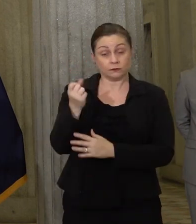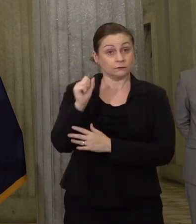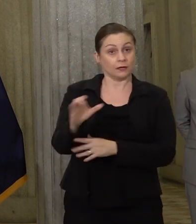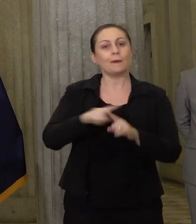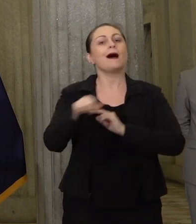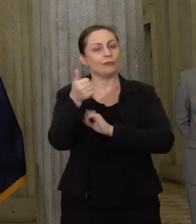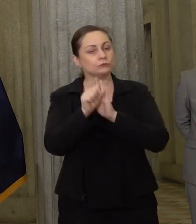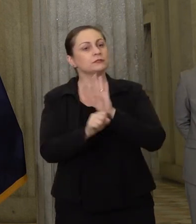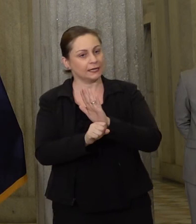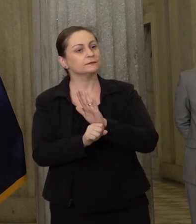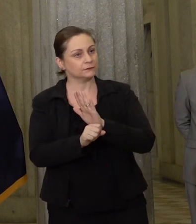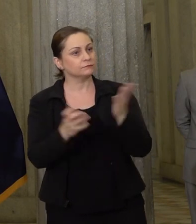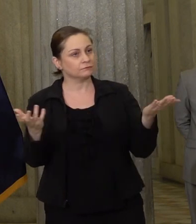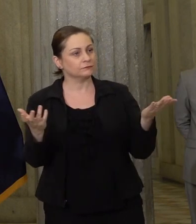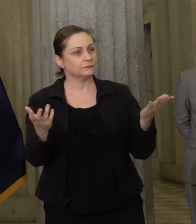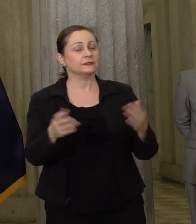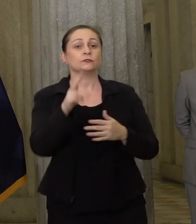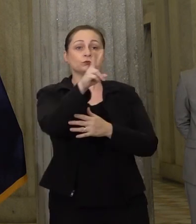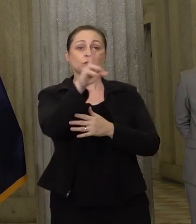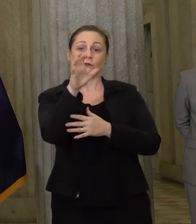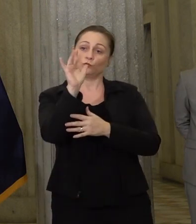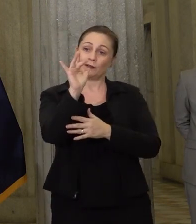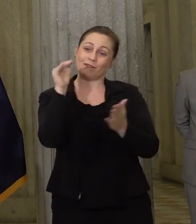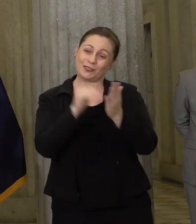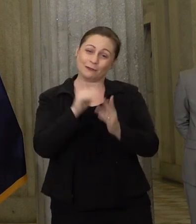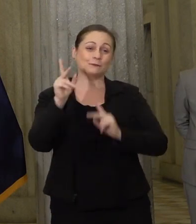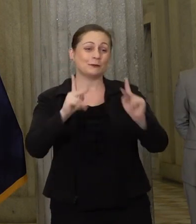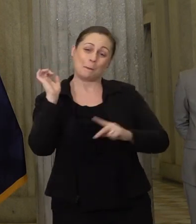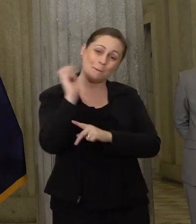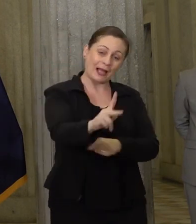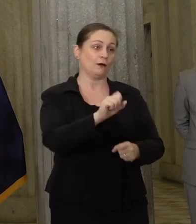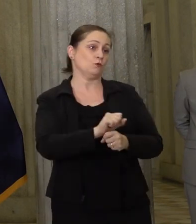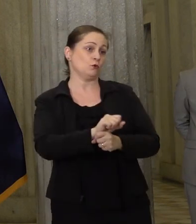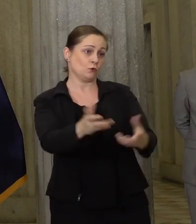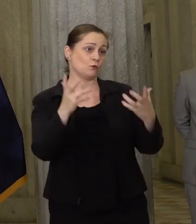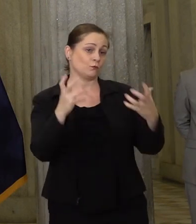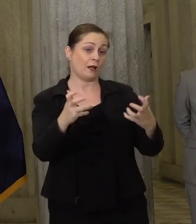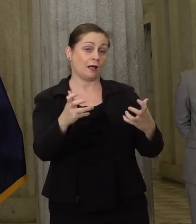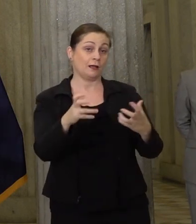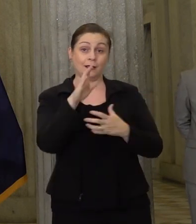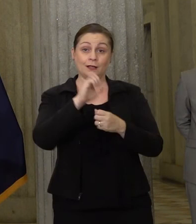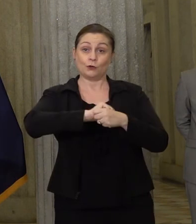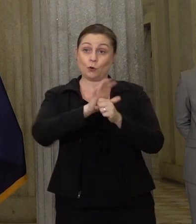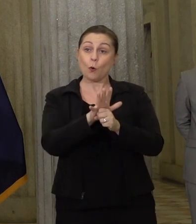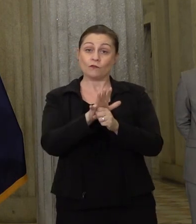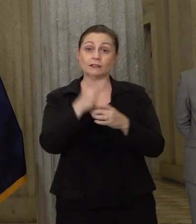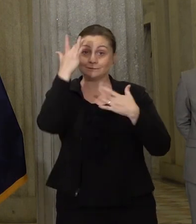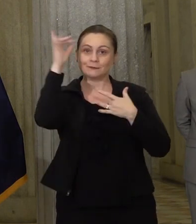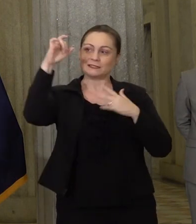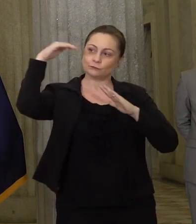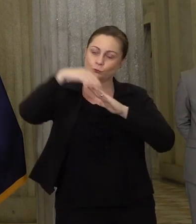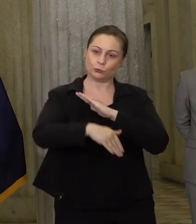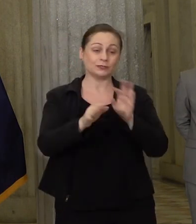as we try to get these 225,000 people, all of them back employed, we have to bring our cases down. It's really that simple. This is a crucial time in the